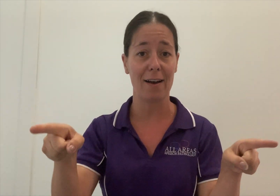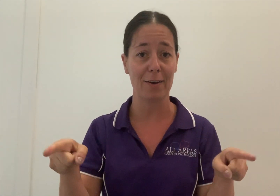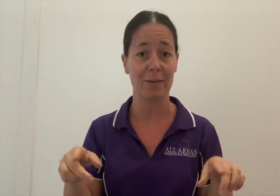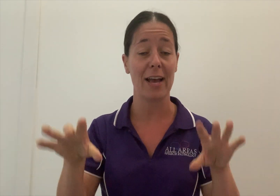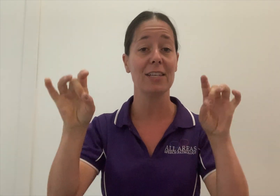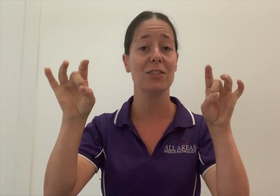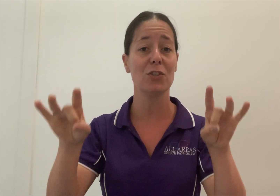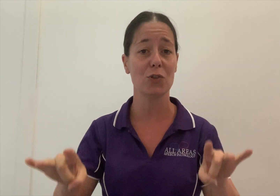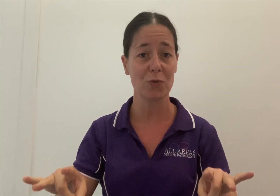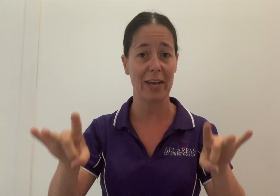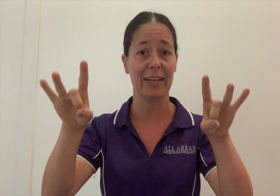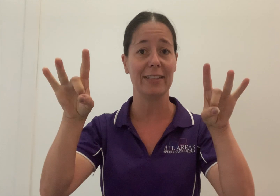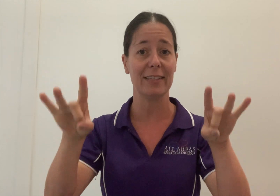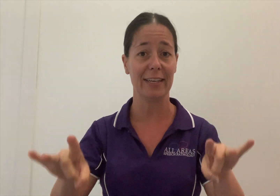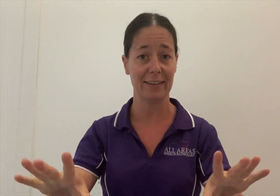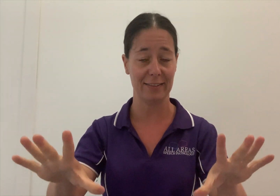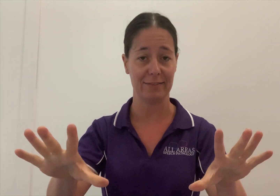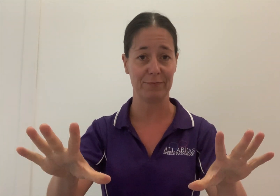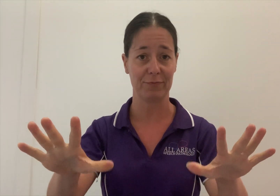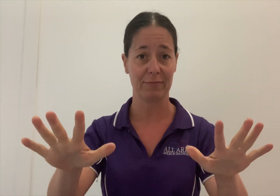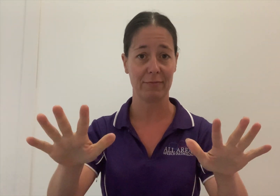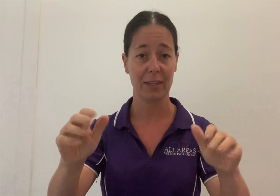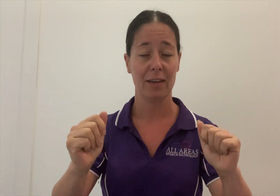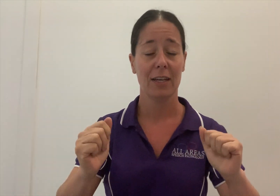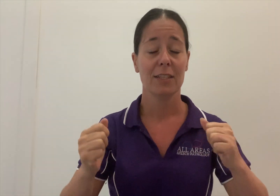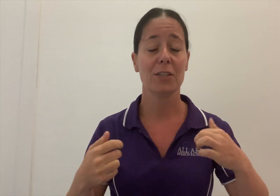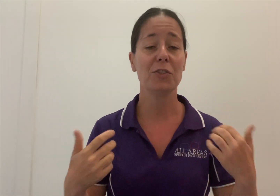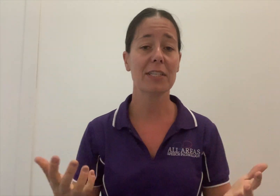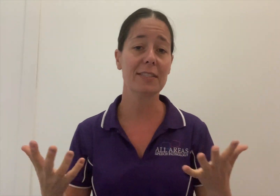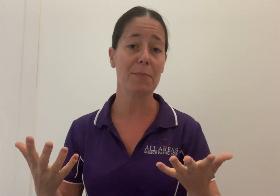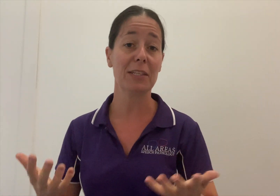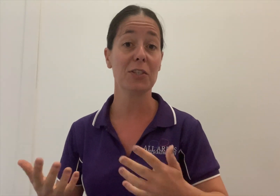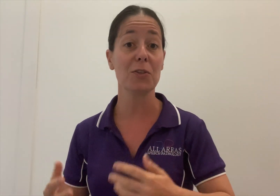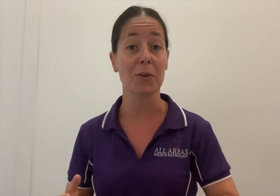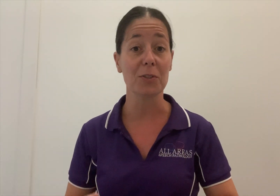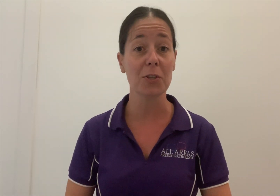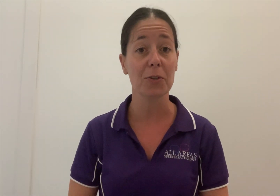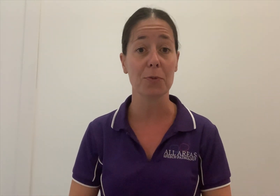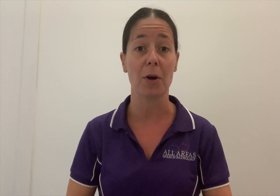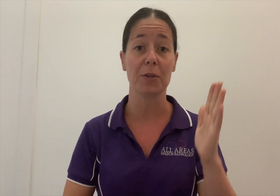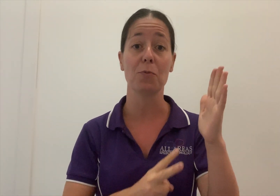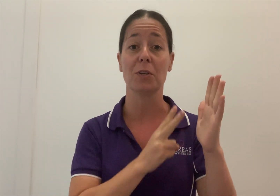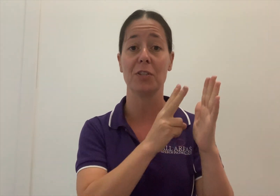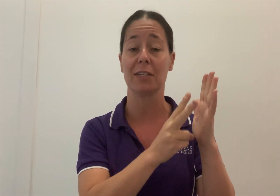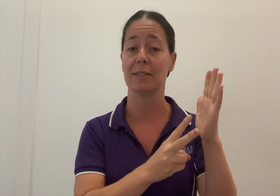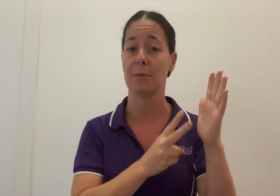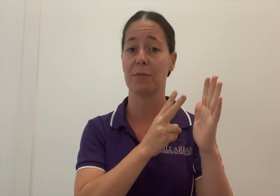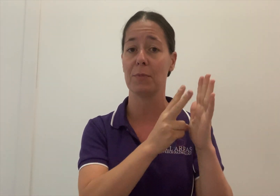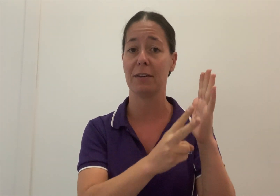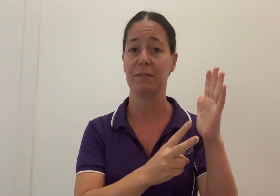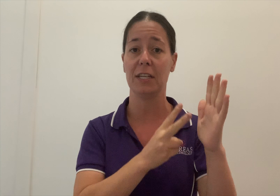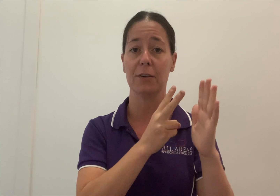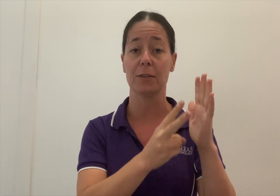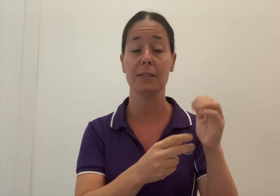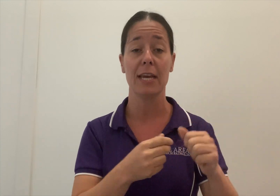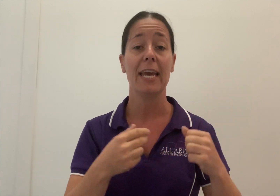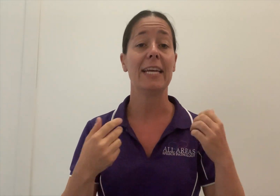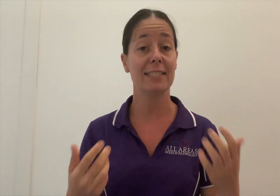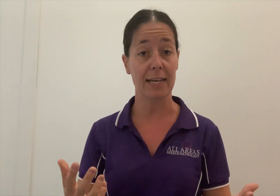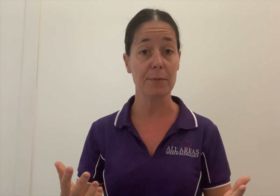are Australian. So just something to note too while you're watching some of my videos, it does matter